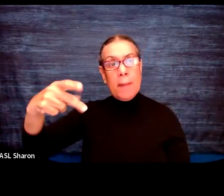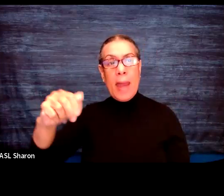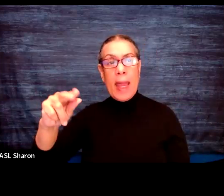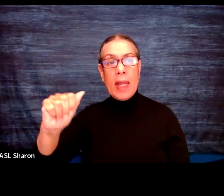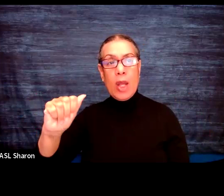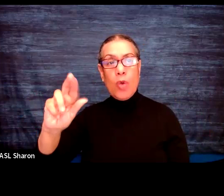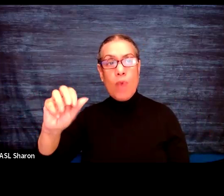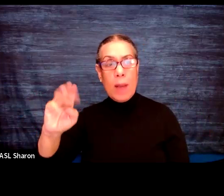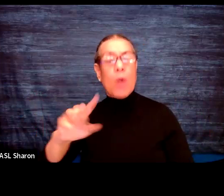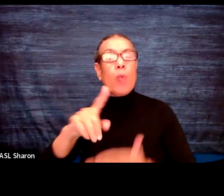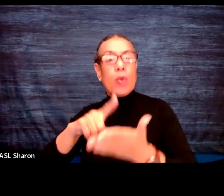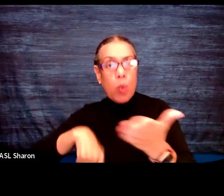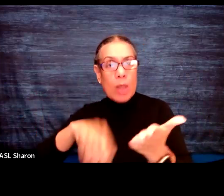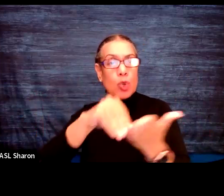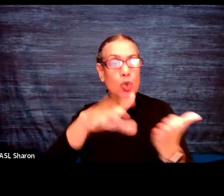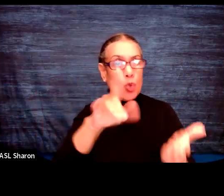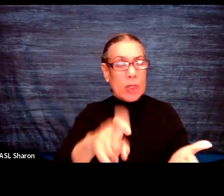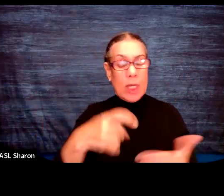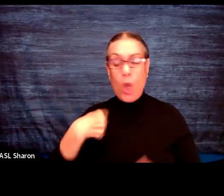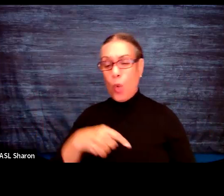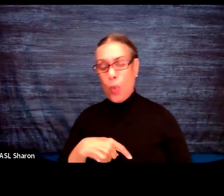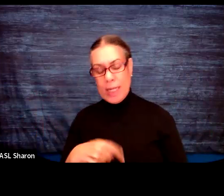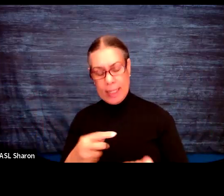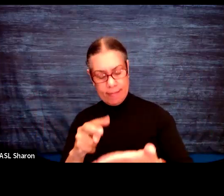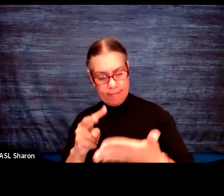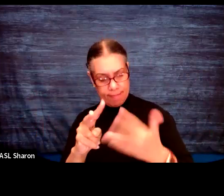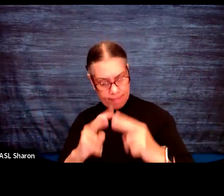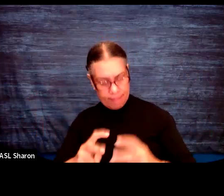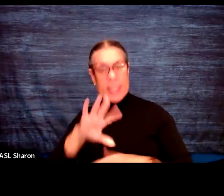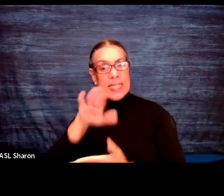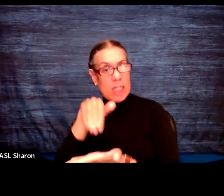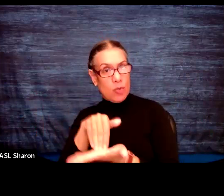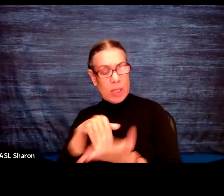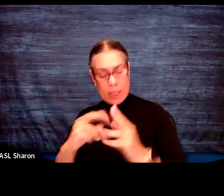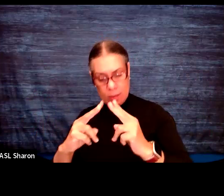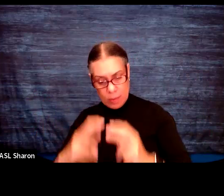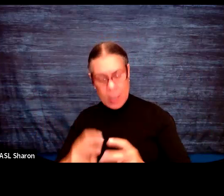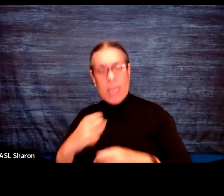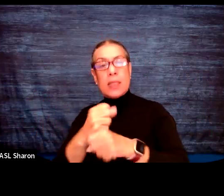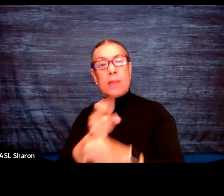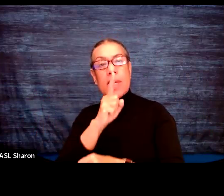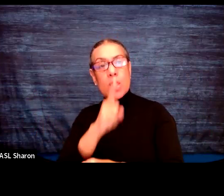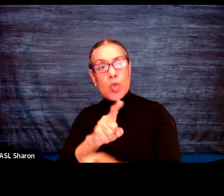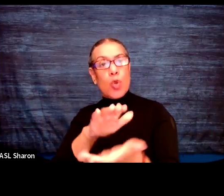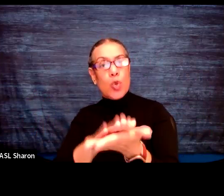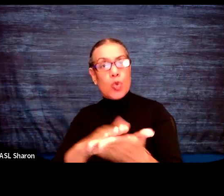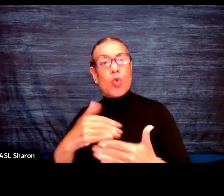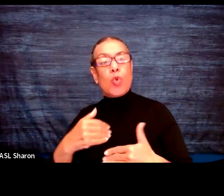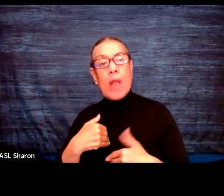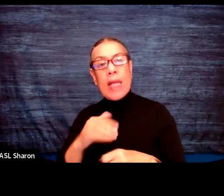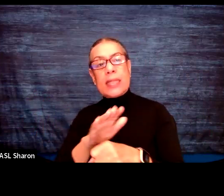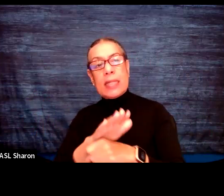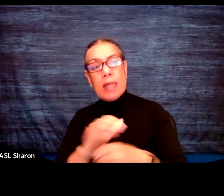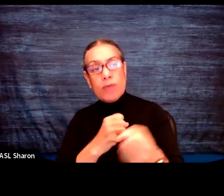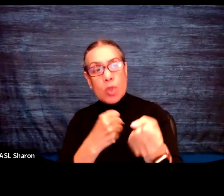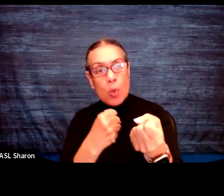that a student needs. We reflect on those centrally to make sure that the school has the interventions and supports